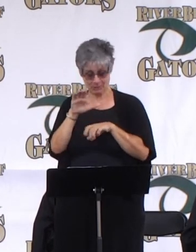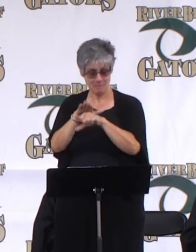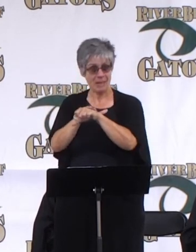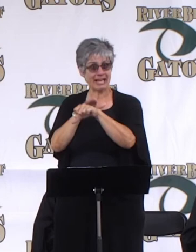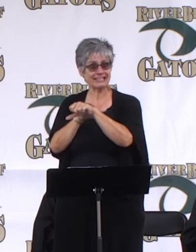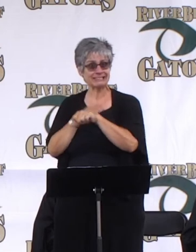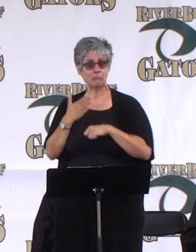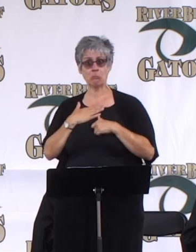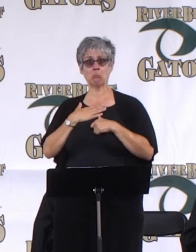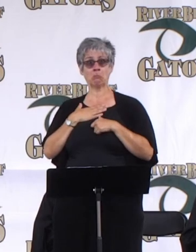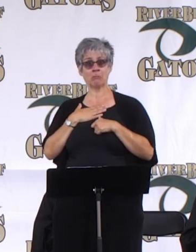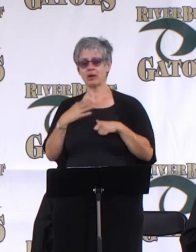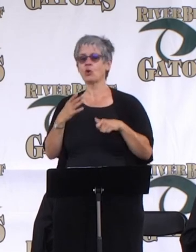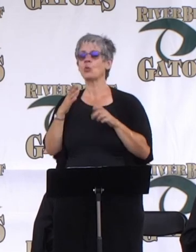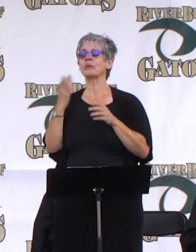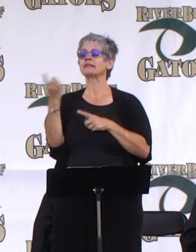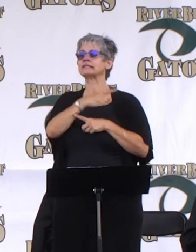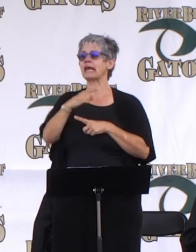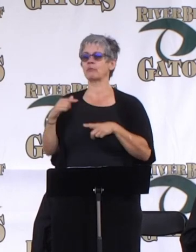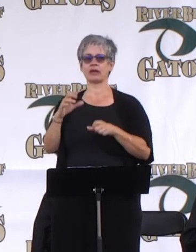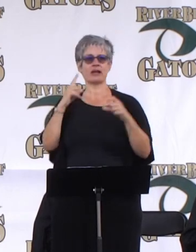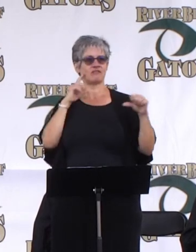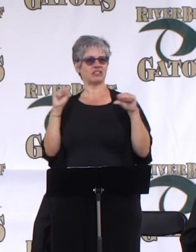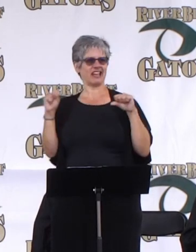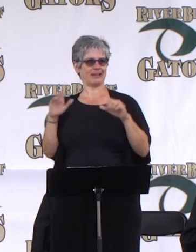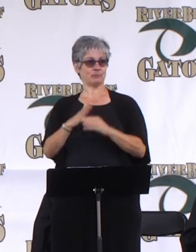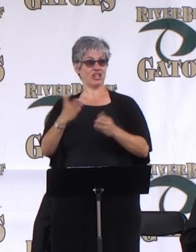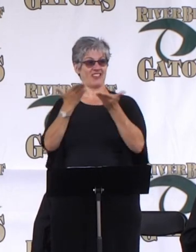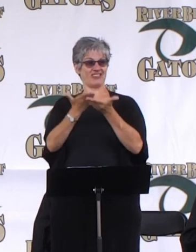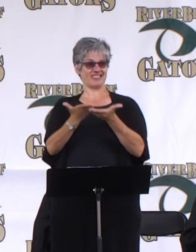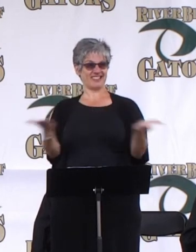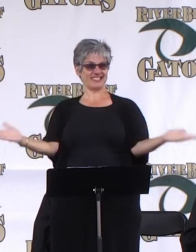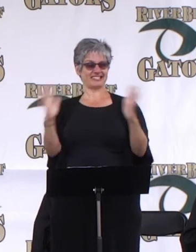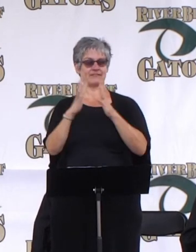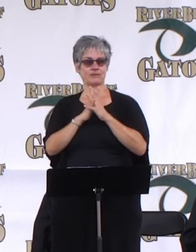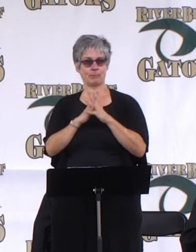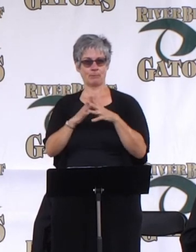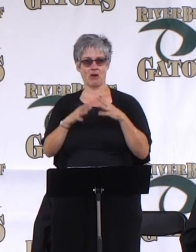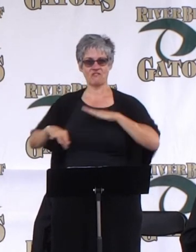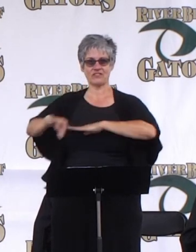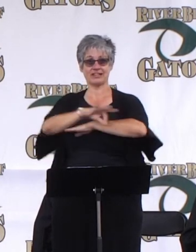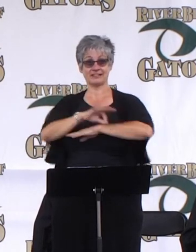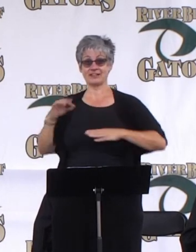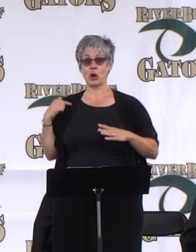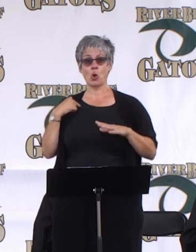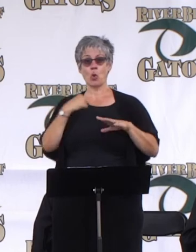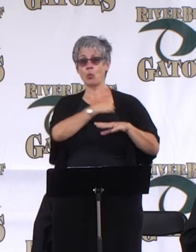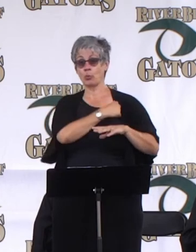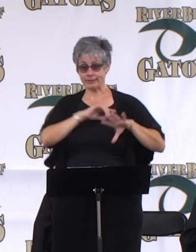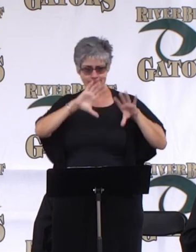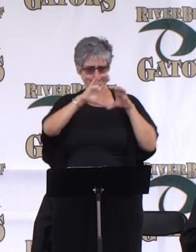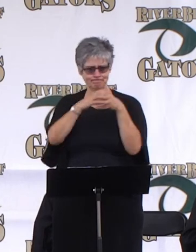Or the day that we had loud music playing on this football field as we had fun on the inflatables with our crews?